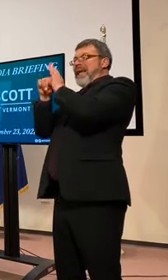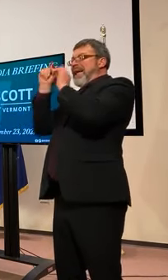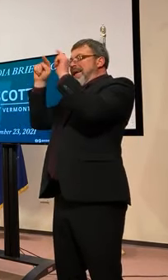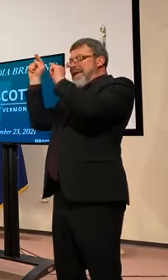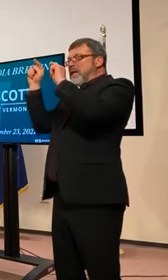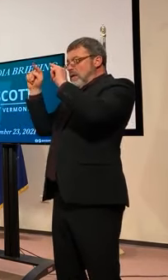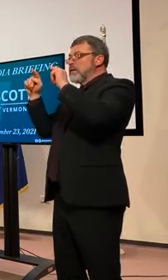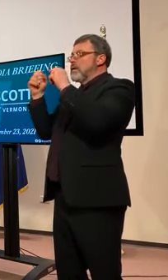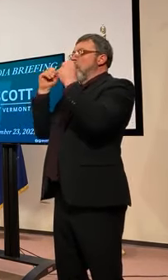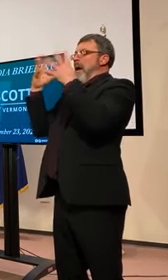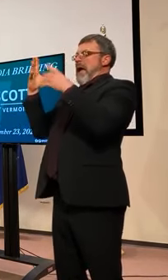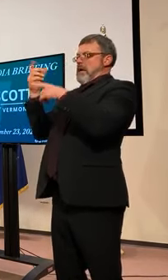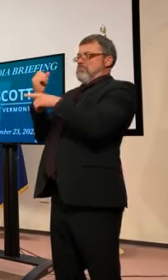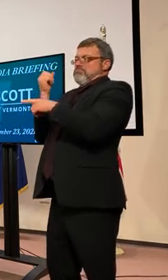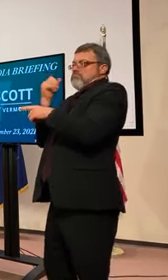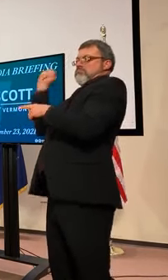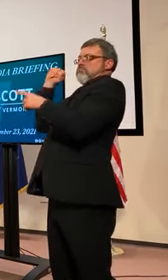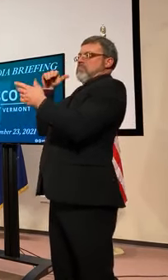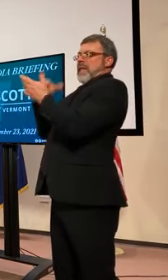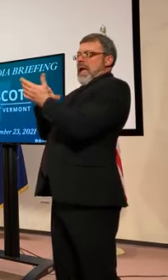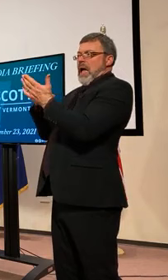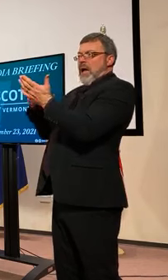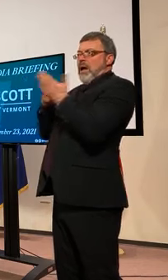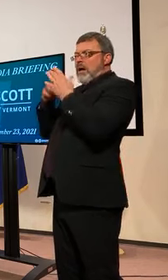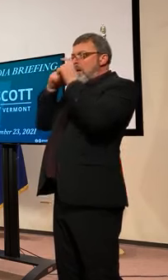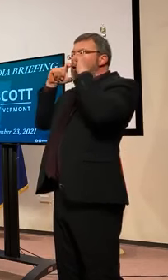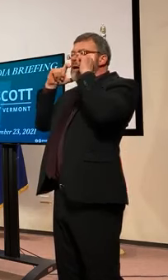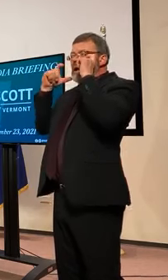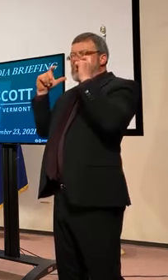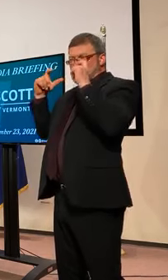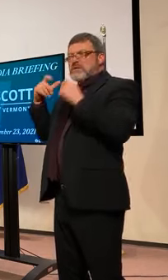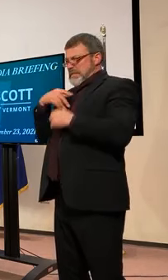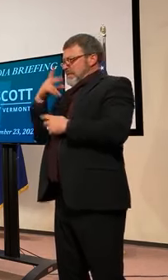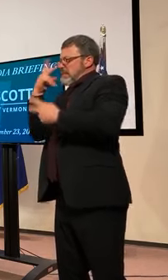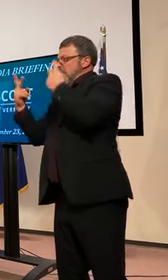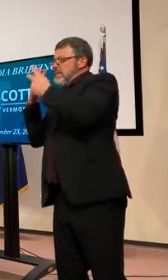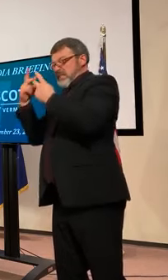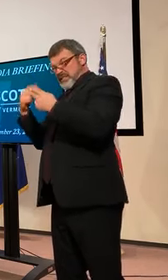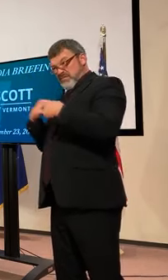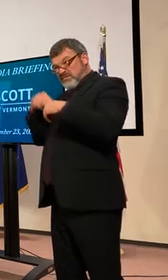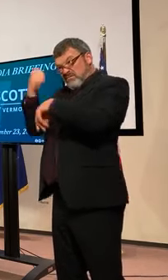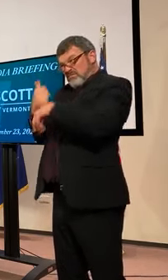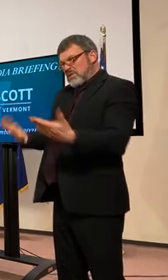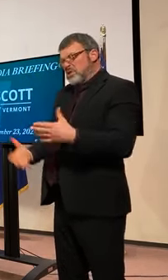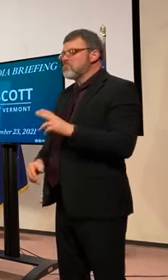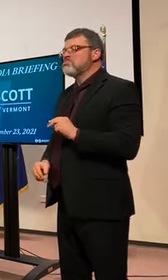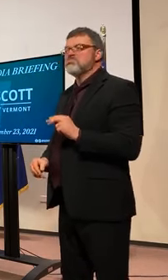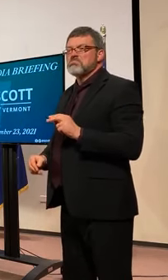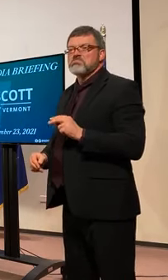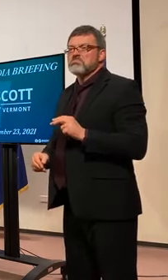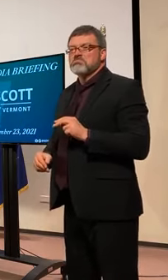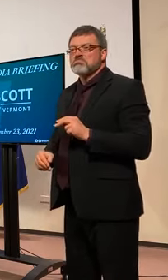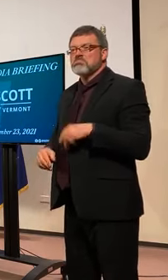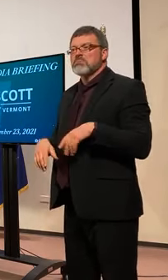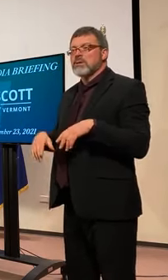I wanted to mention this as well, excuse me, an opportunity, but Reuters had an article today,